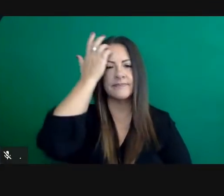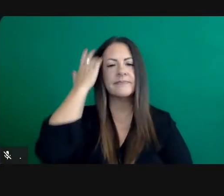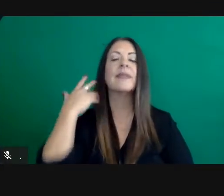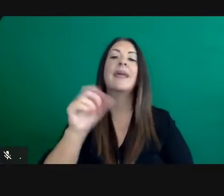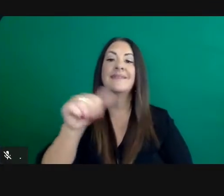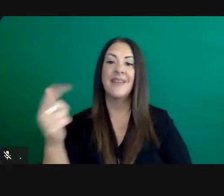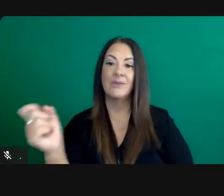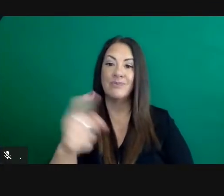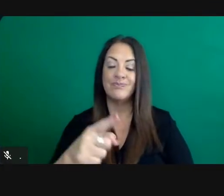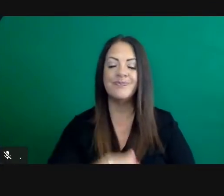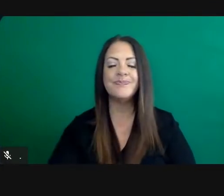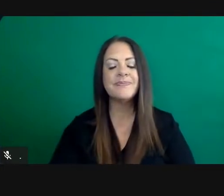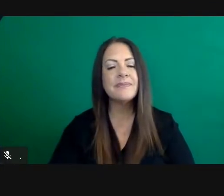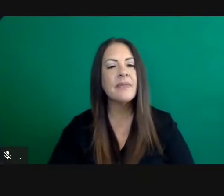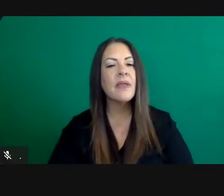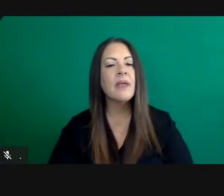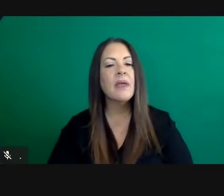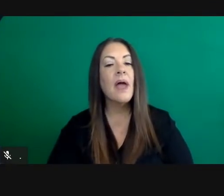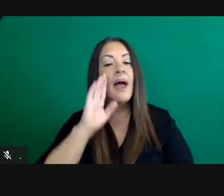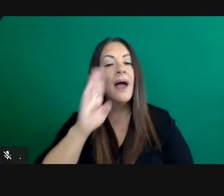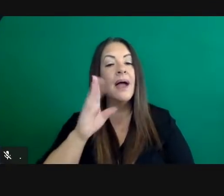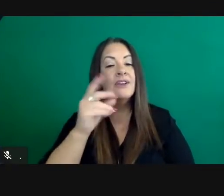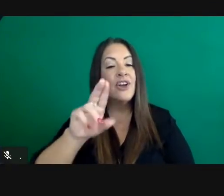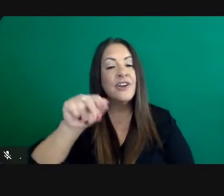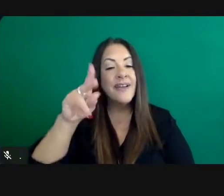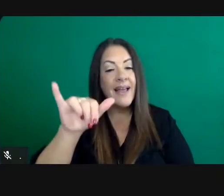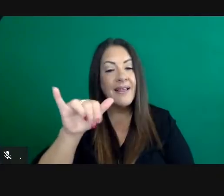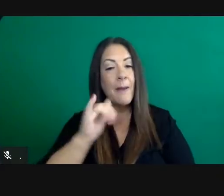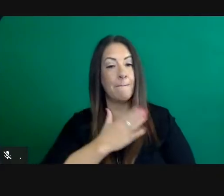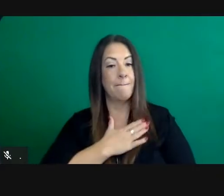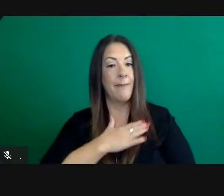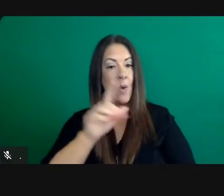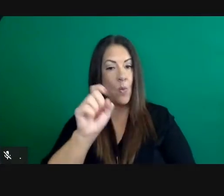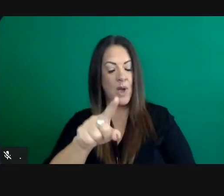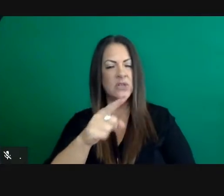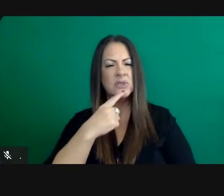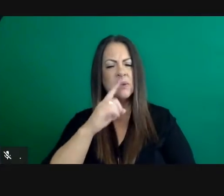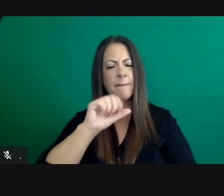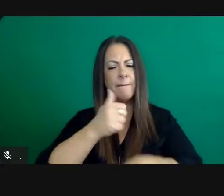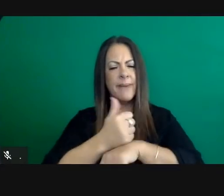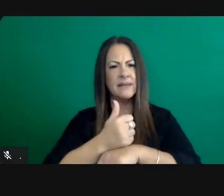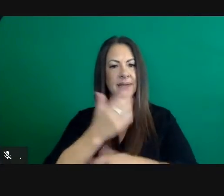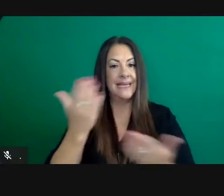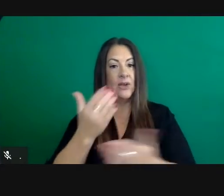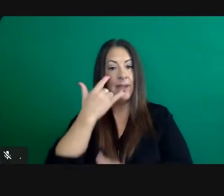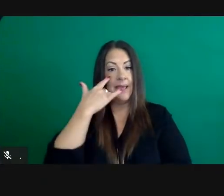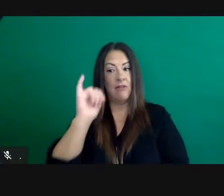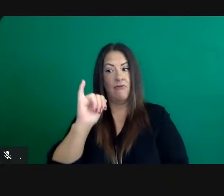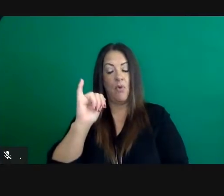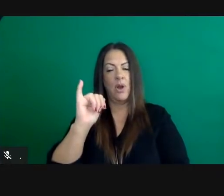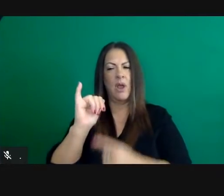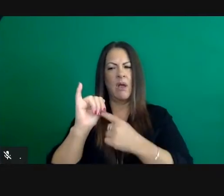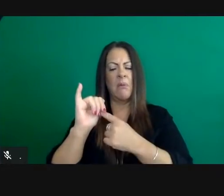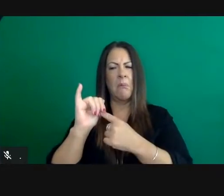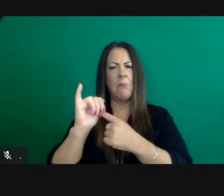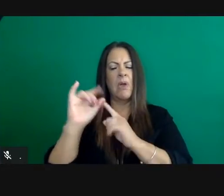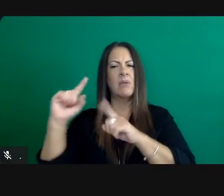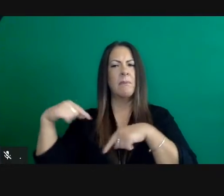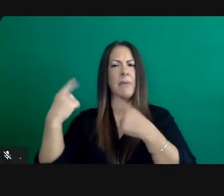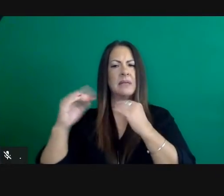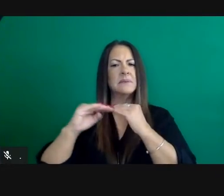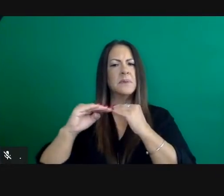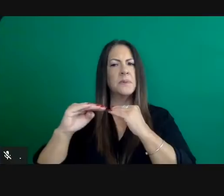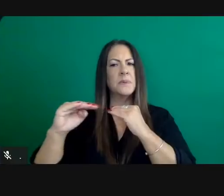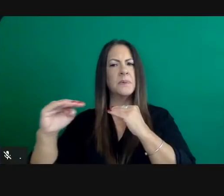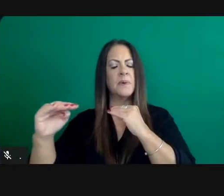Hi, Dr. Ghaly. My question is based on the fact that California has been stable for so many days while we're seeing